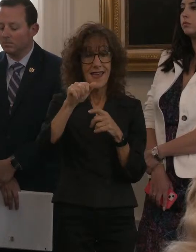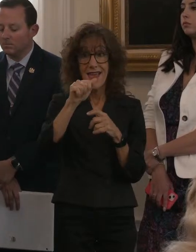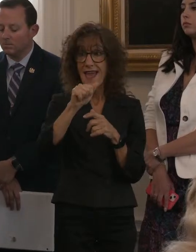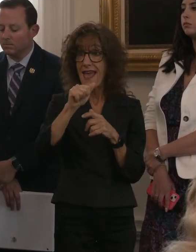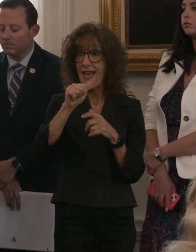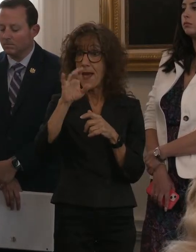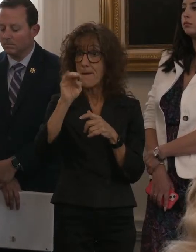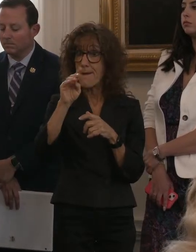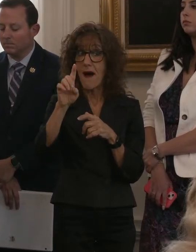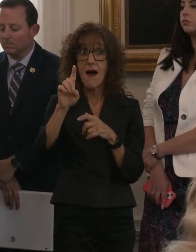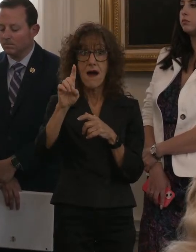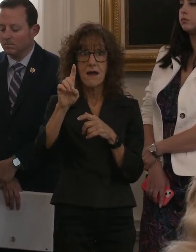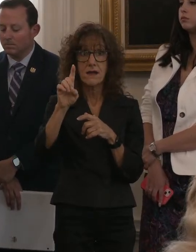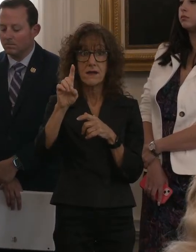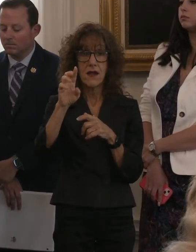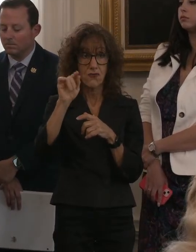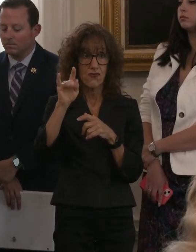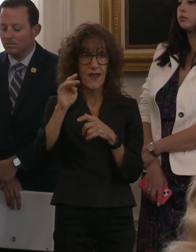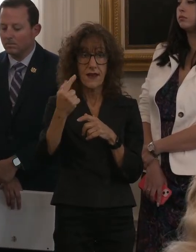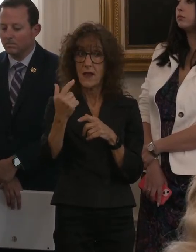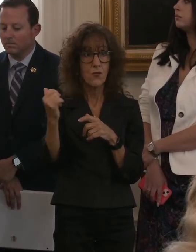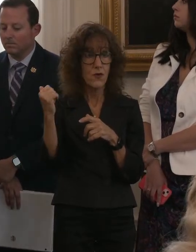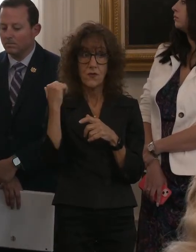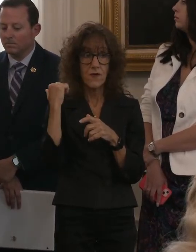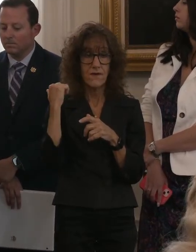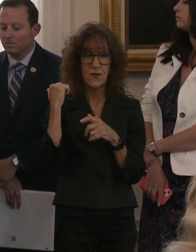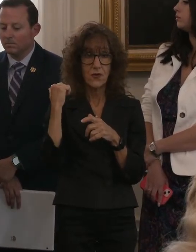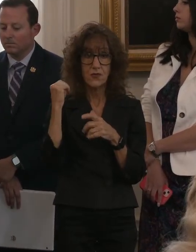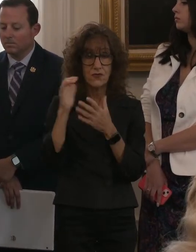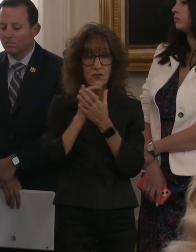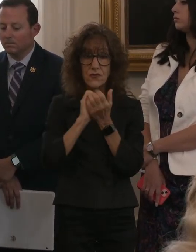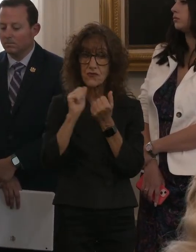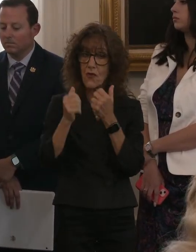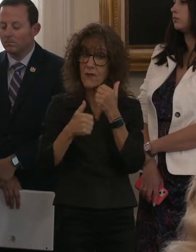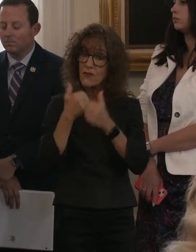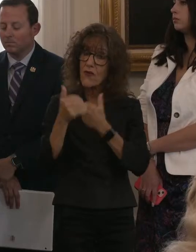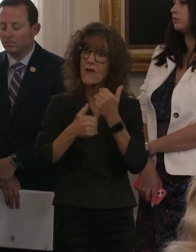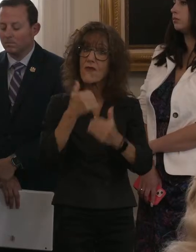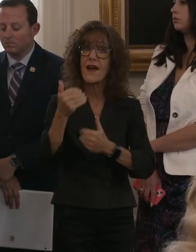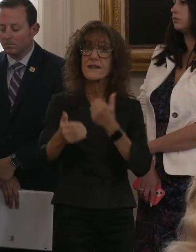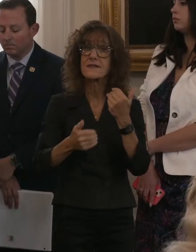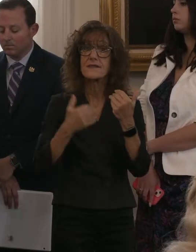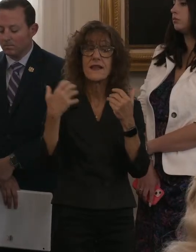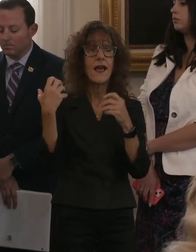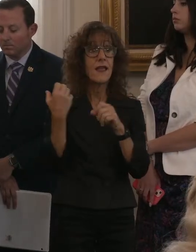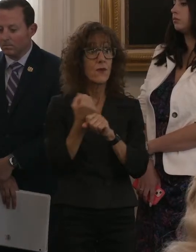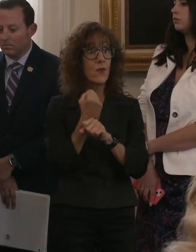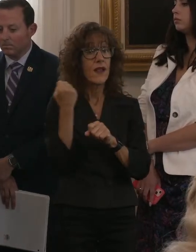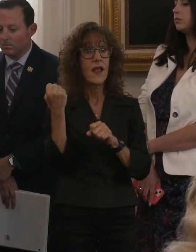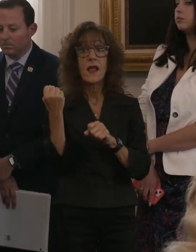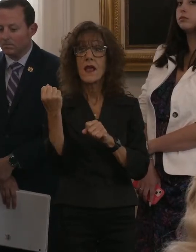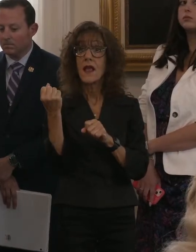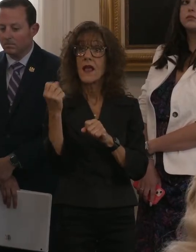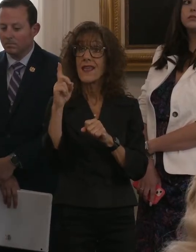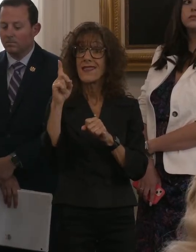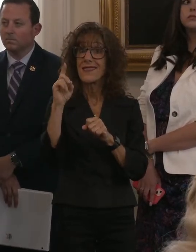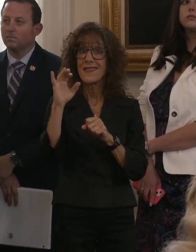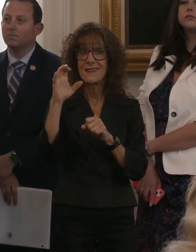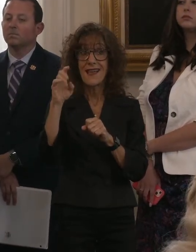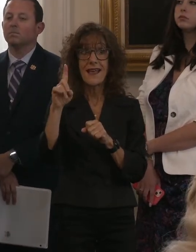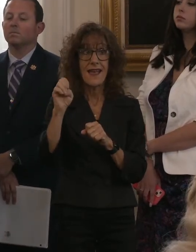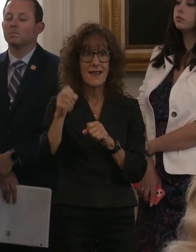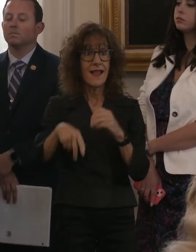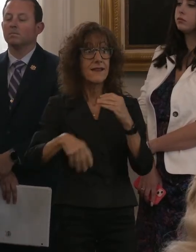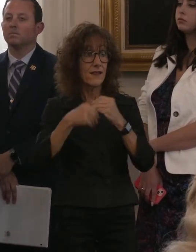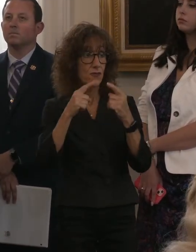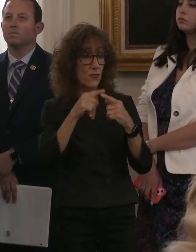slow our progress in growing Maryland's economy and winning the decade. And in addition to our budget, I want to highlight just a few